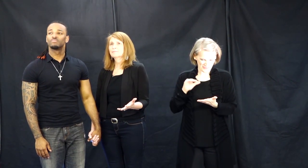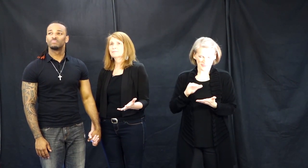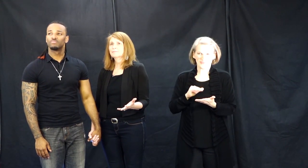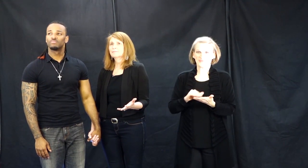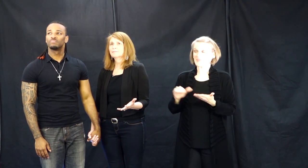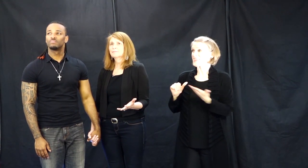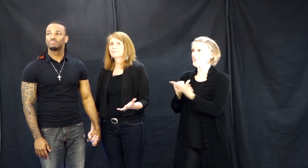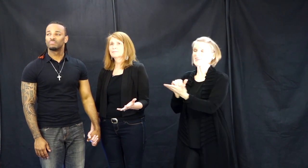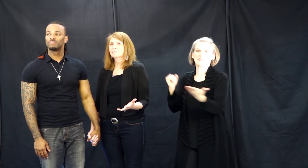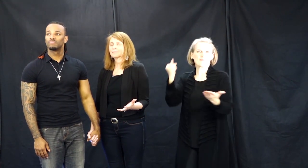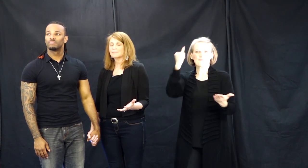Can you